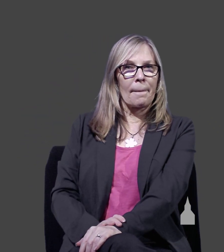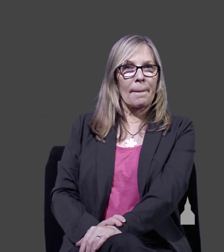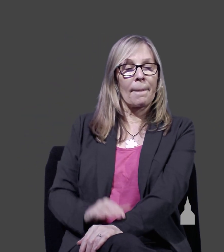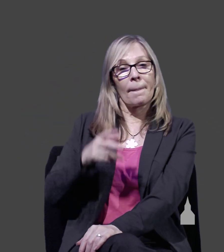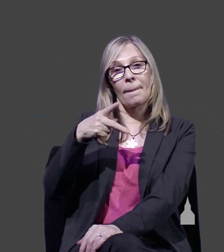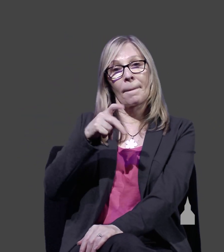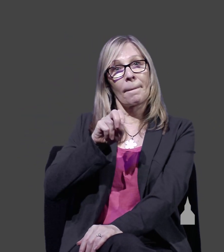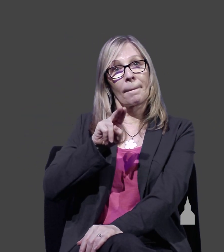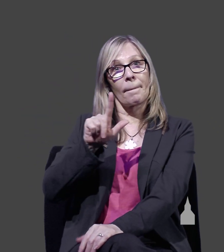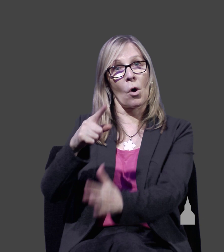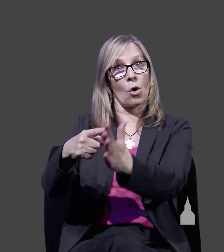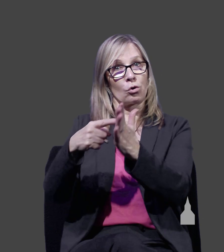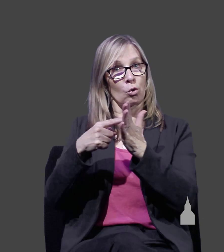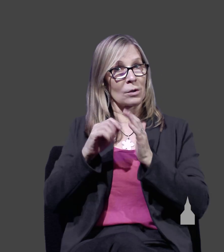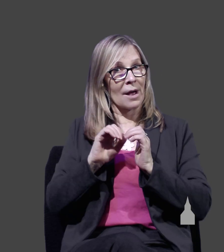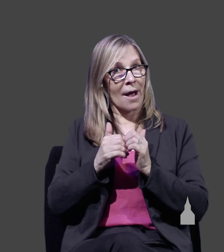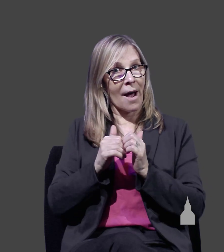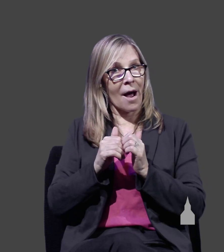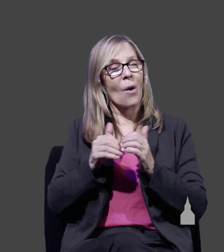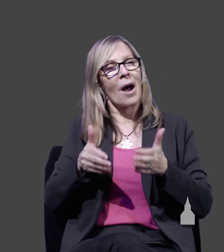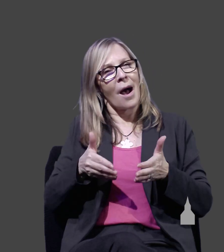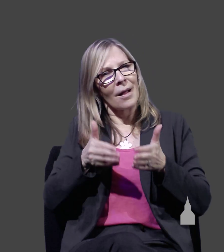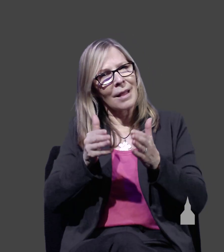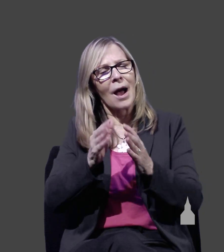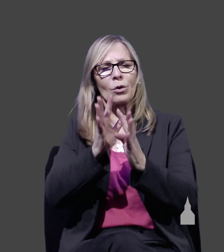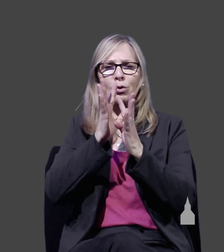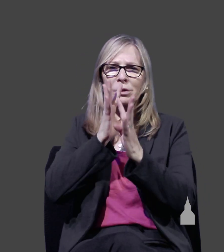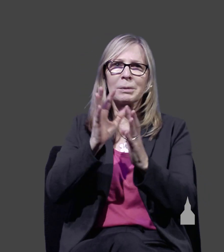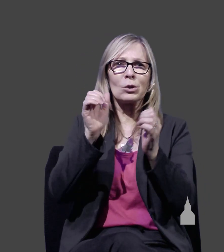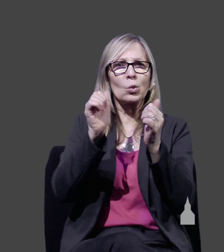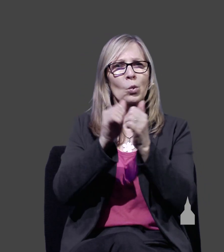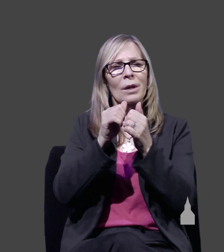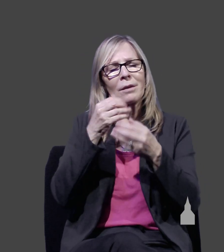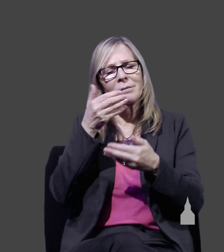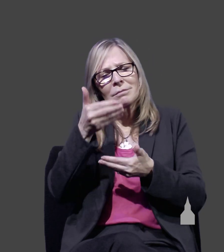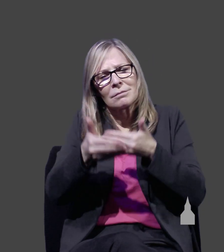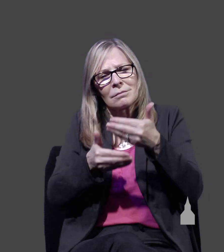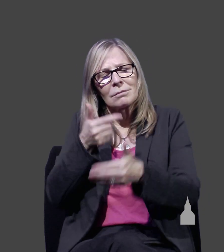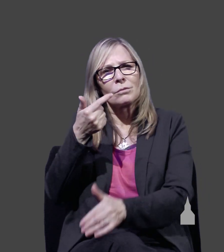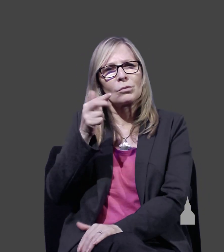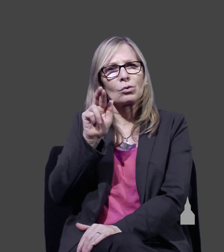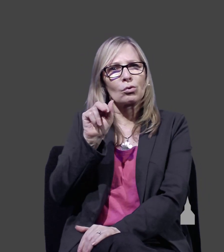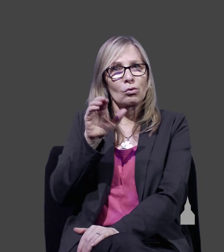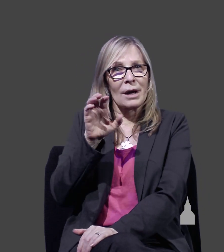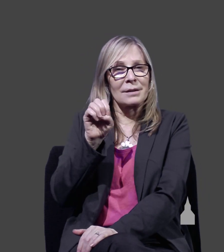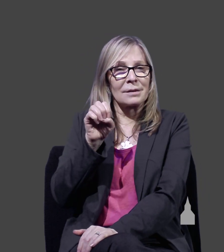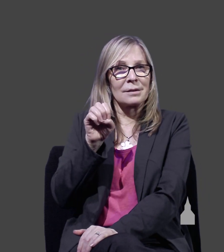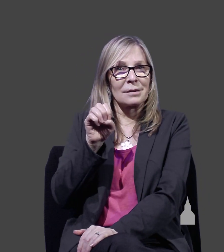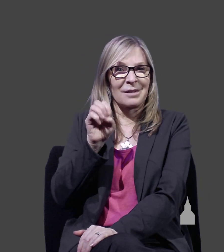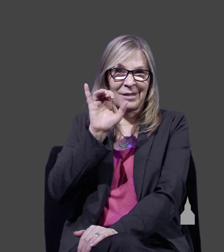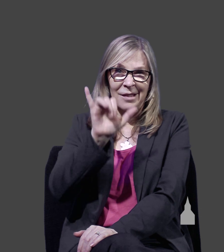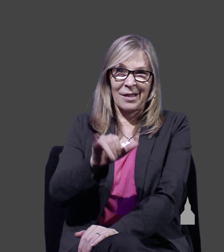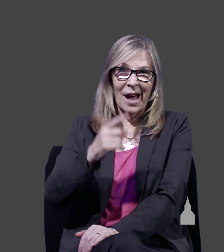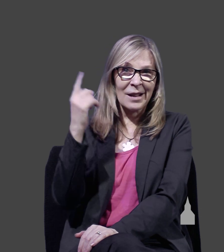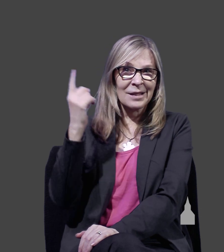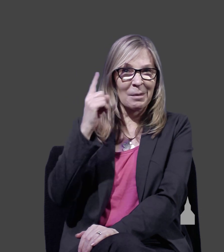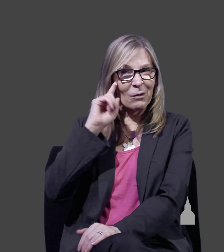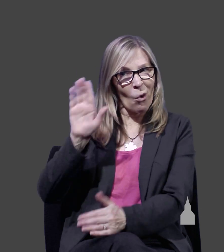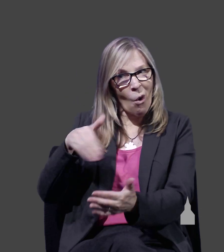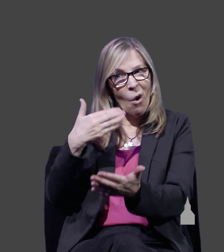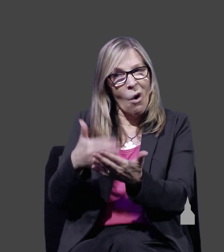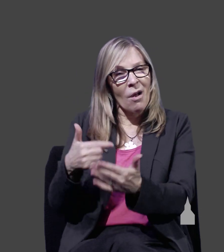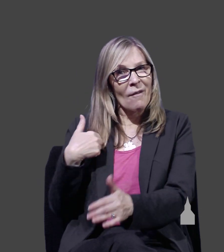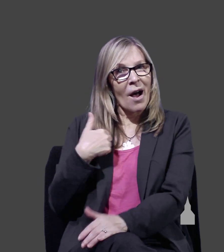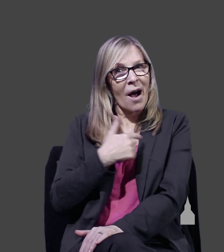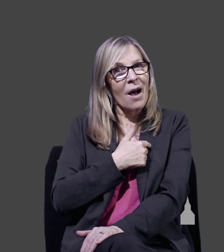And Paul shows us how. Let your speech always be with grace. This is something that is for all of